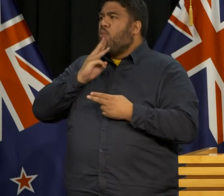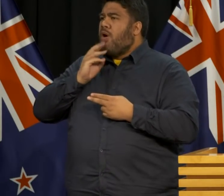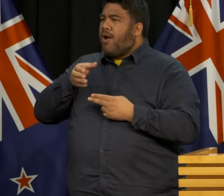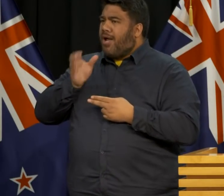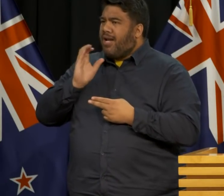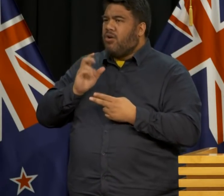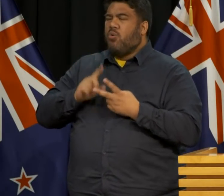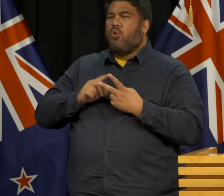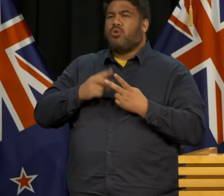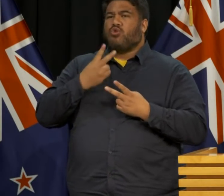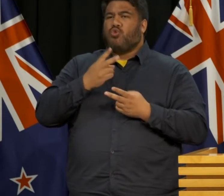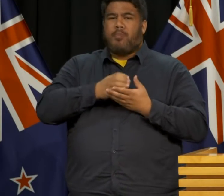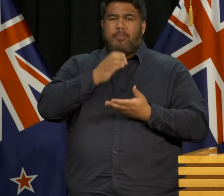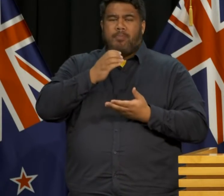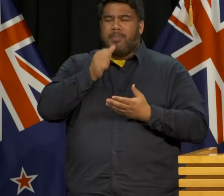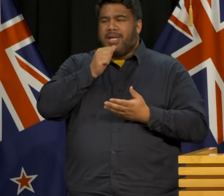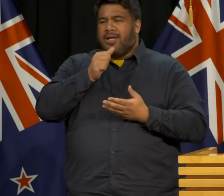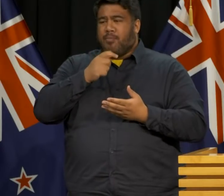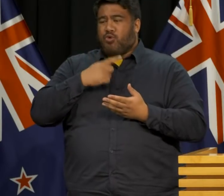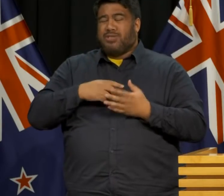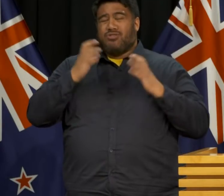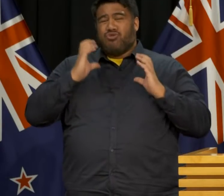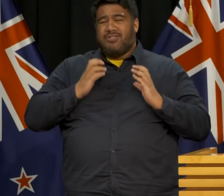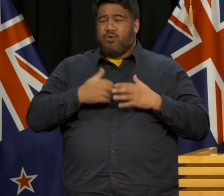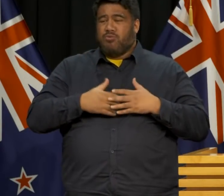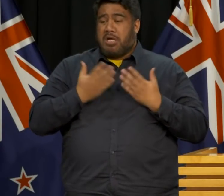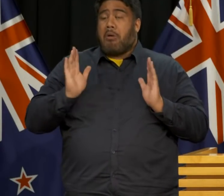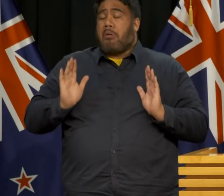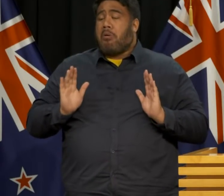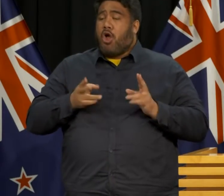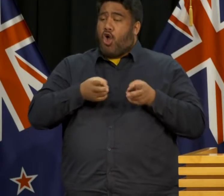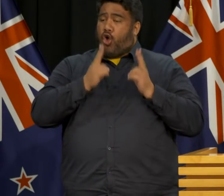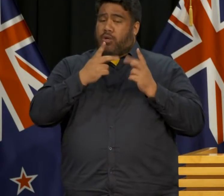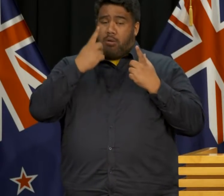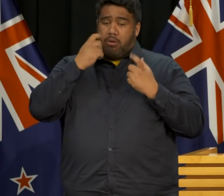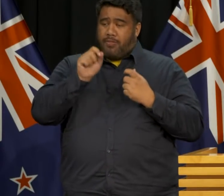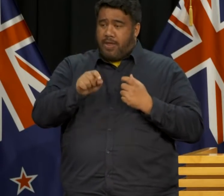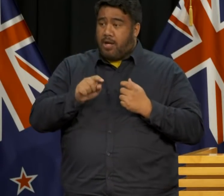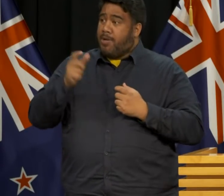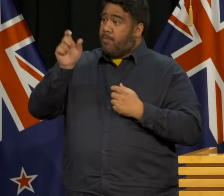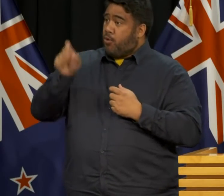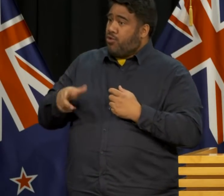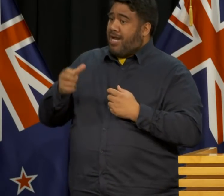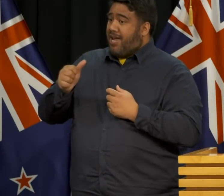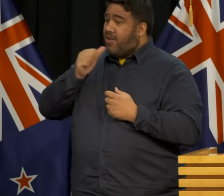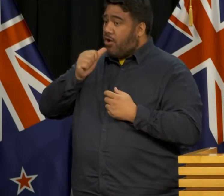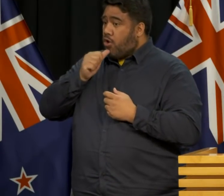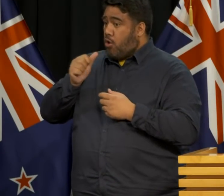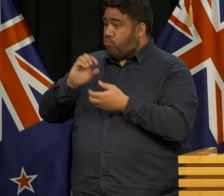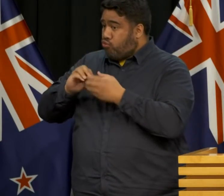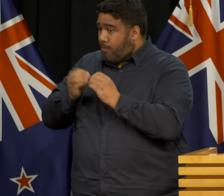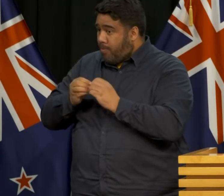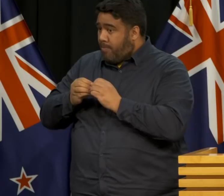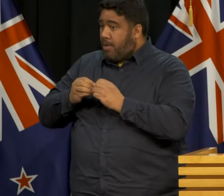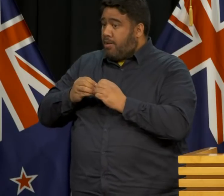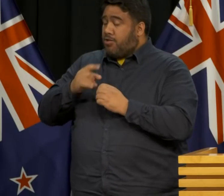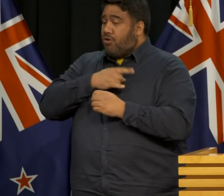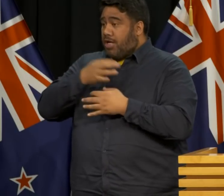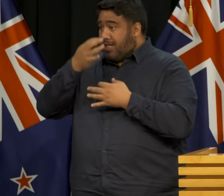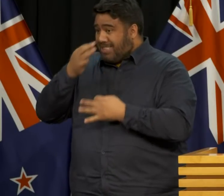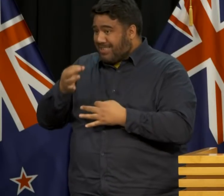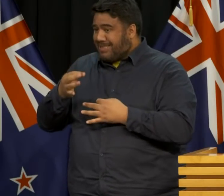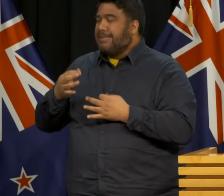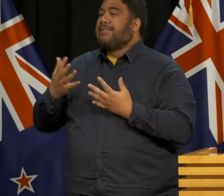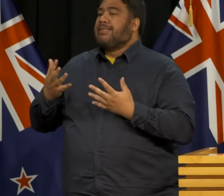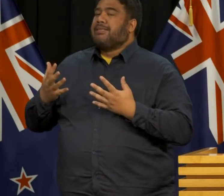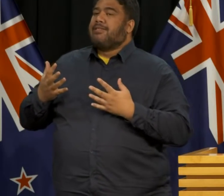in isolation. That's a matter for the hotel. If someone has a drug or alcohol addiction issue, then whatever the responses